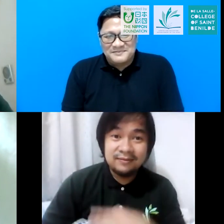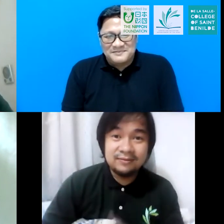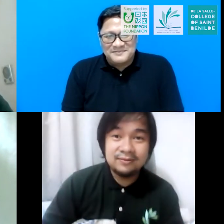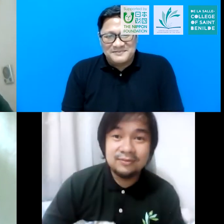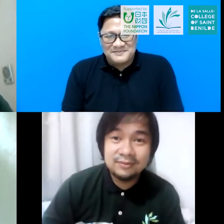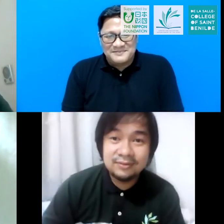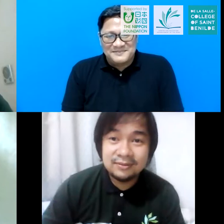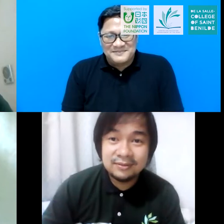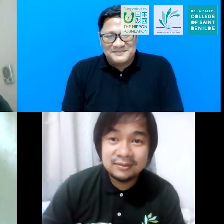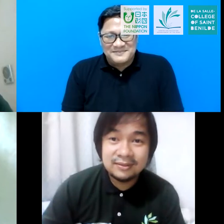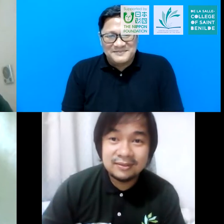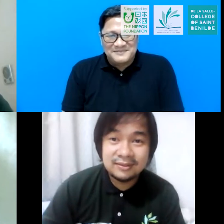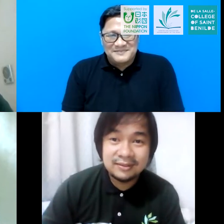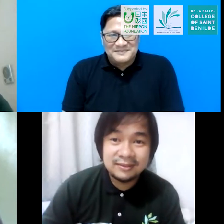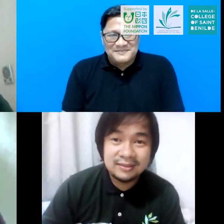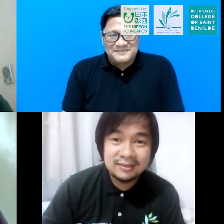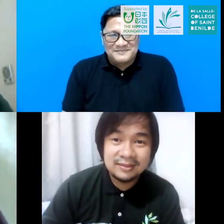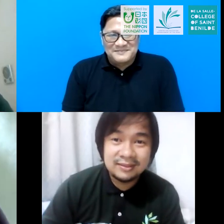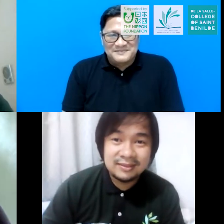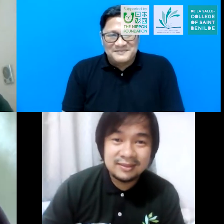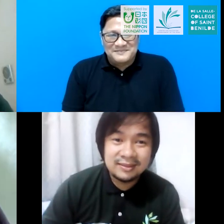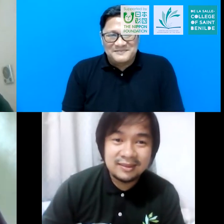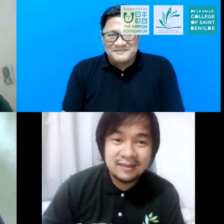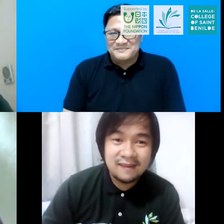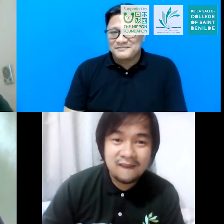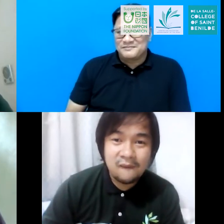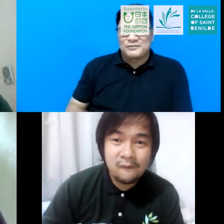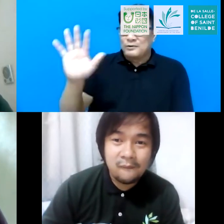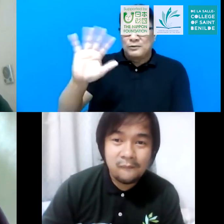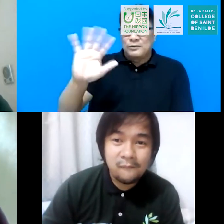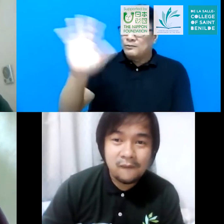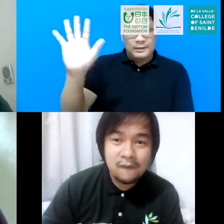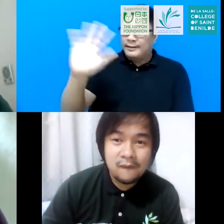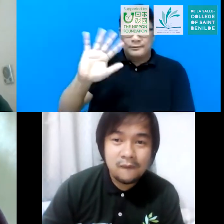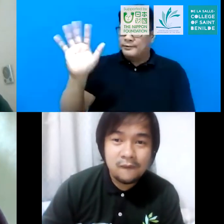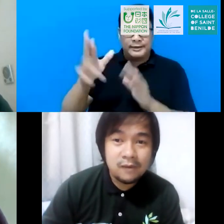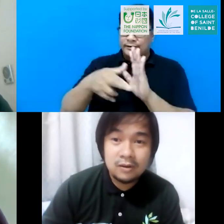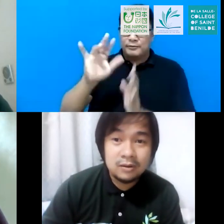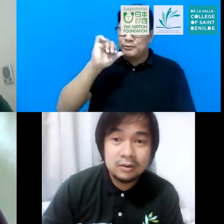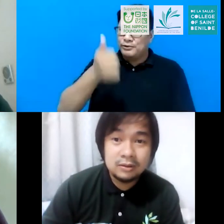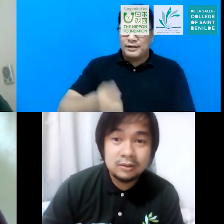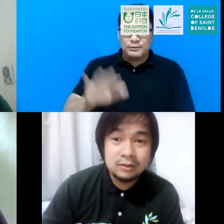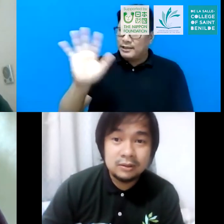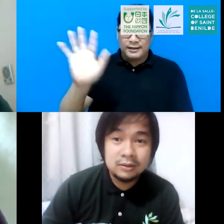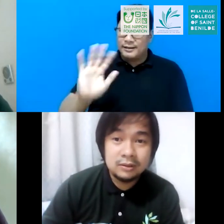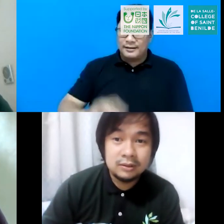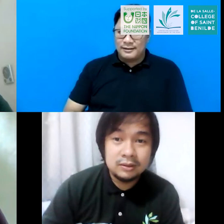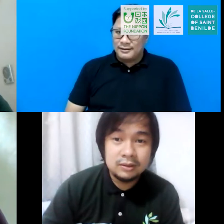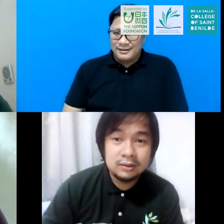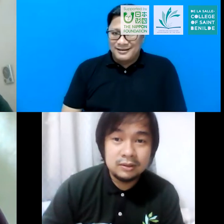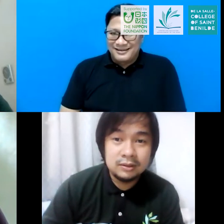tomorrow as well, right? No review tomorrow.